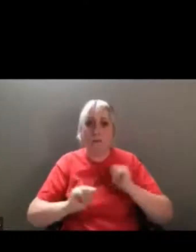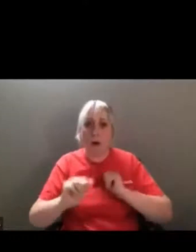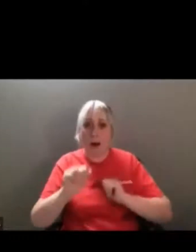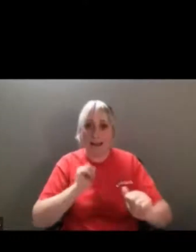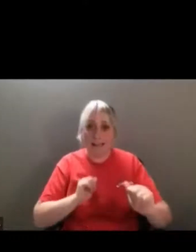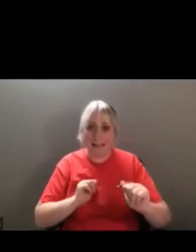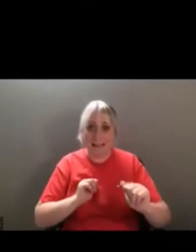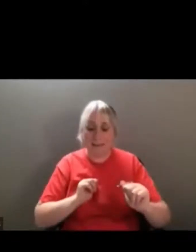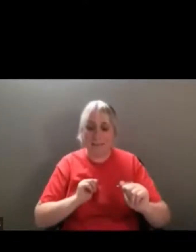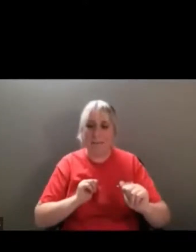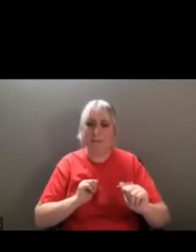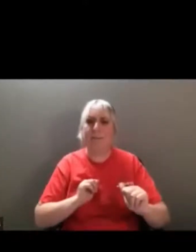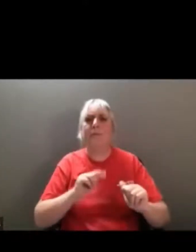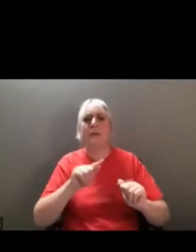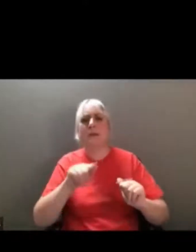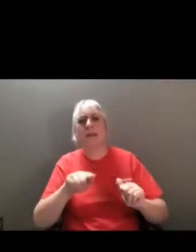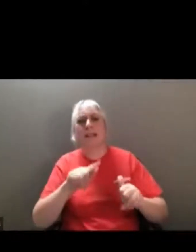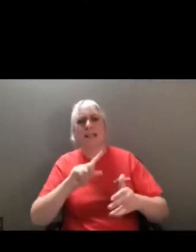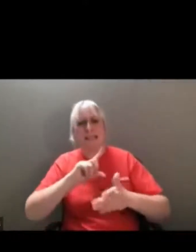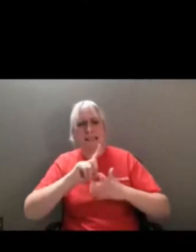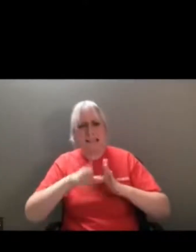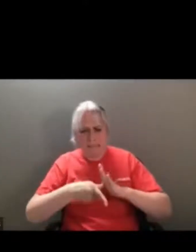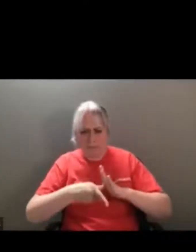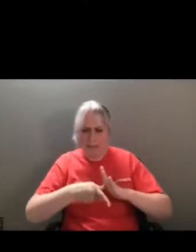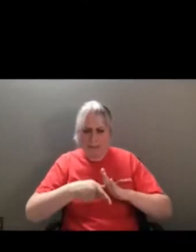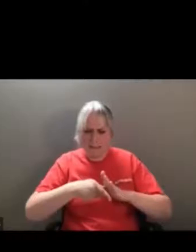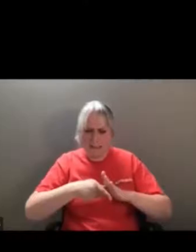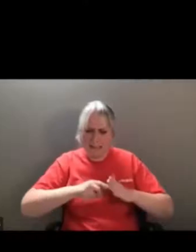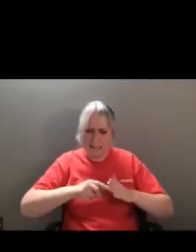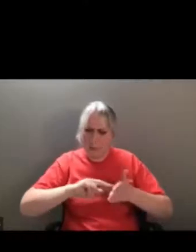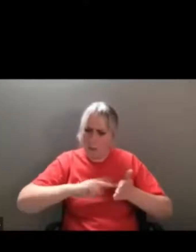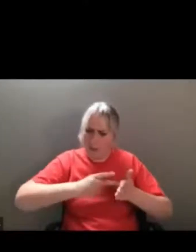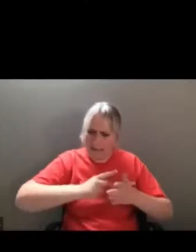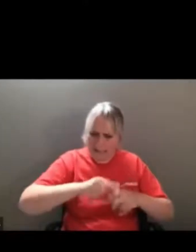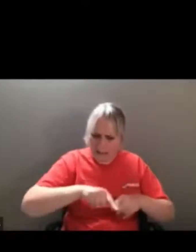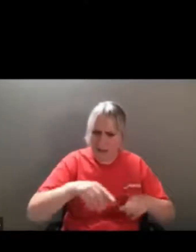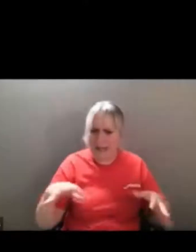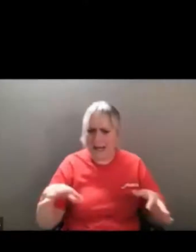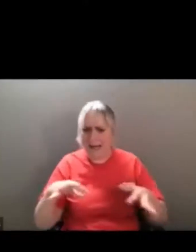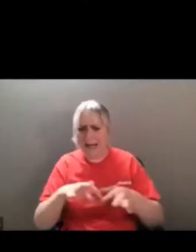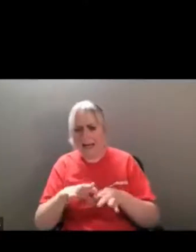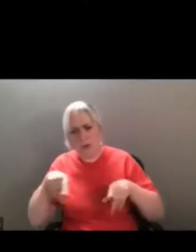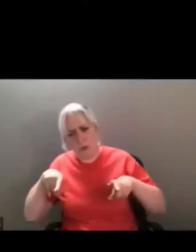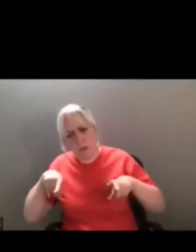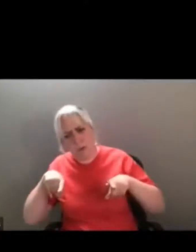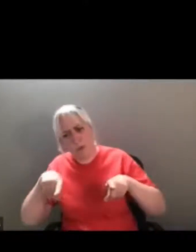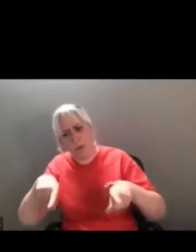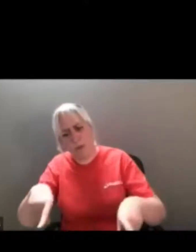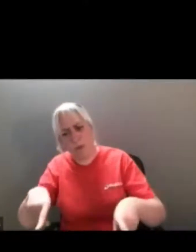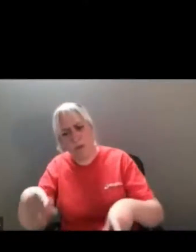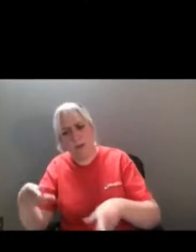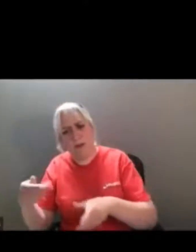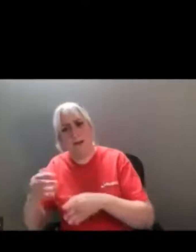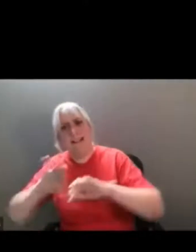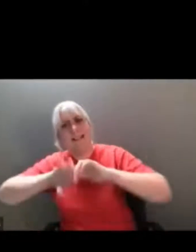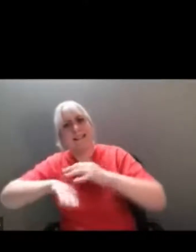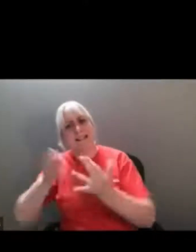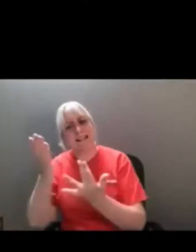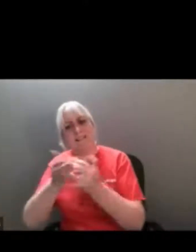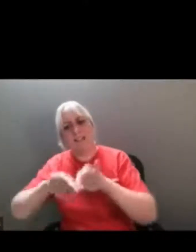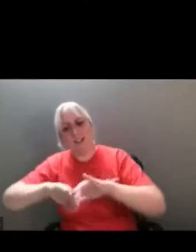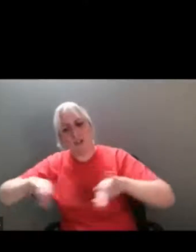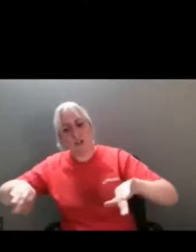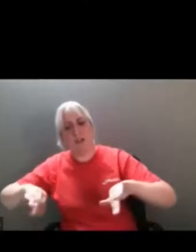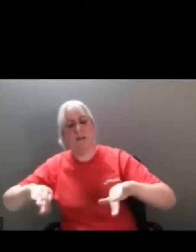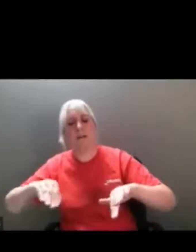with wider struggles over the division of wealth between the working class and the ruling class. During the Great Depression,